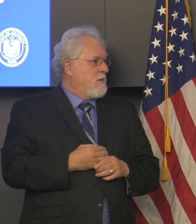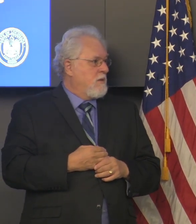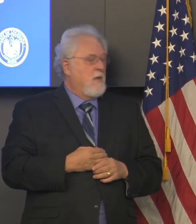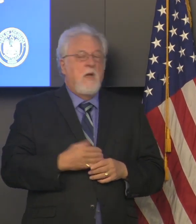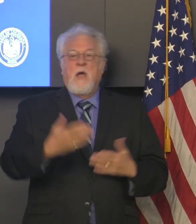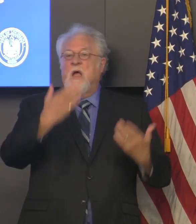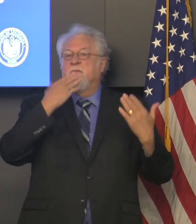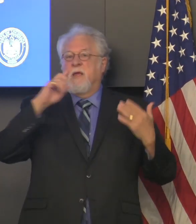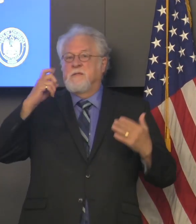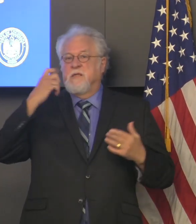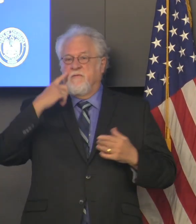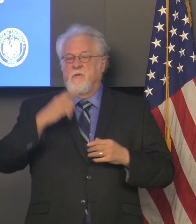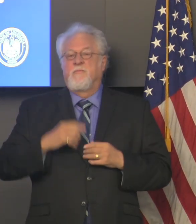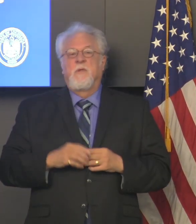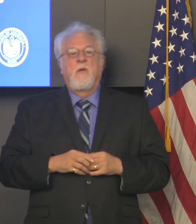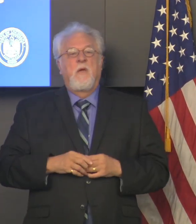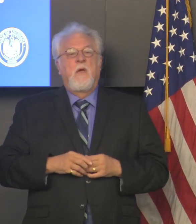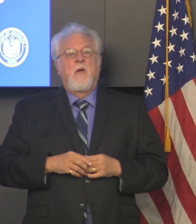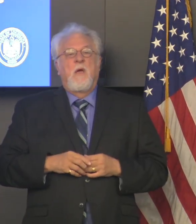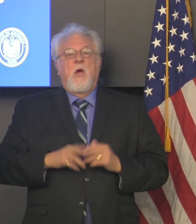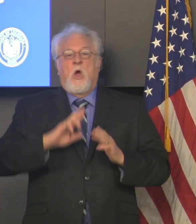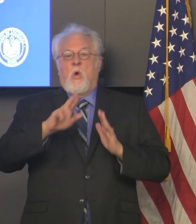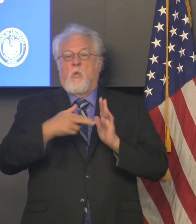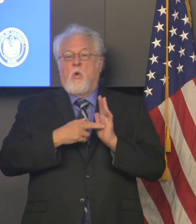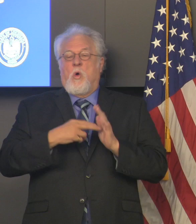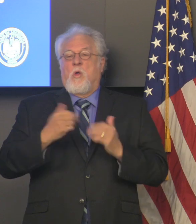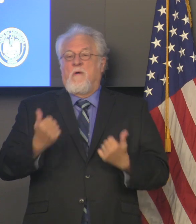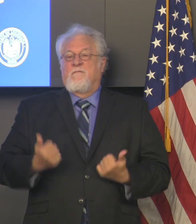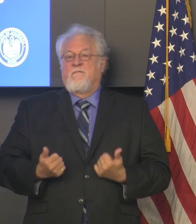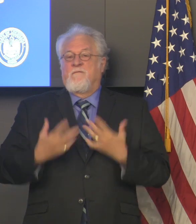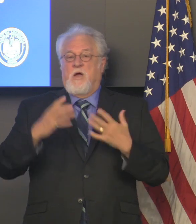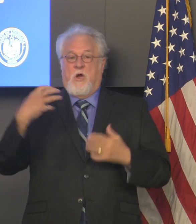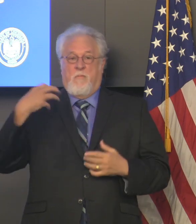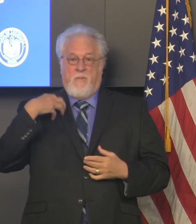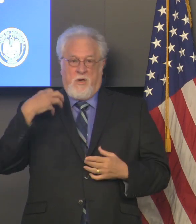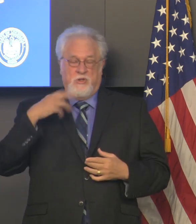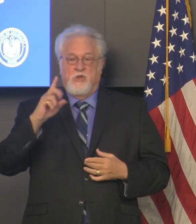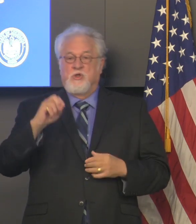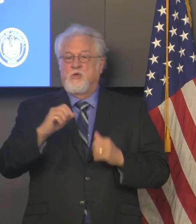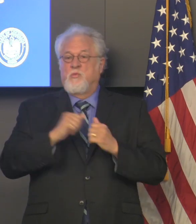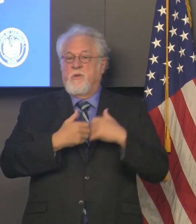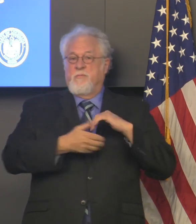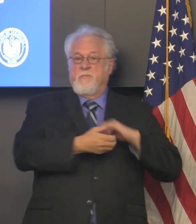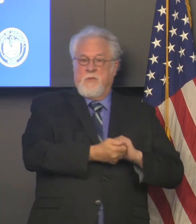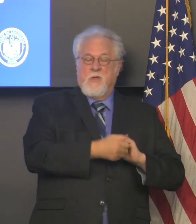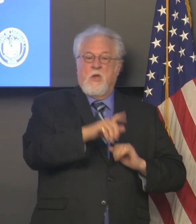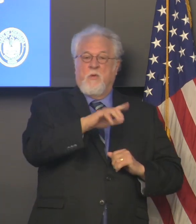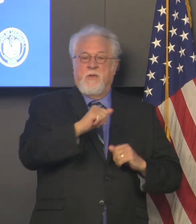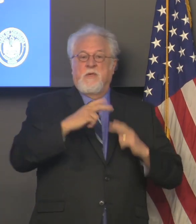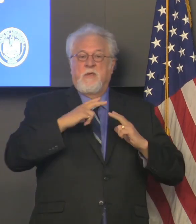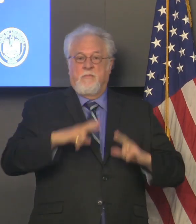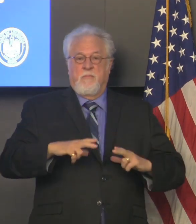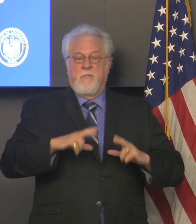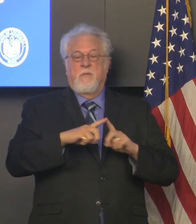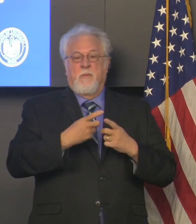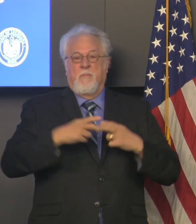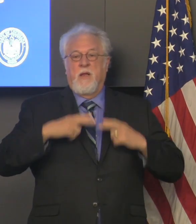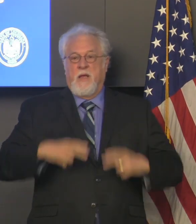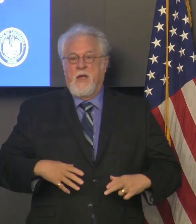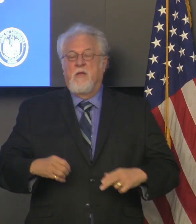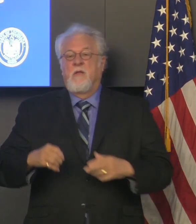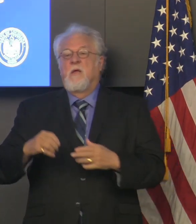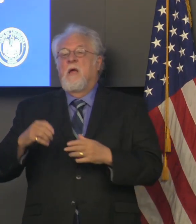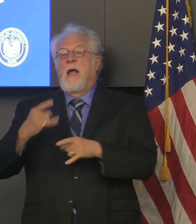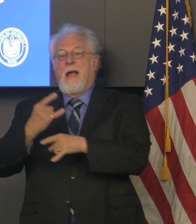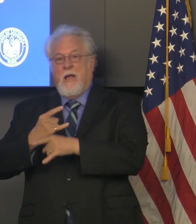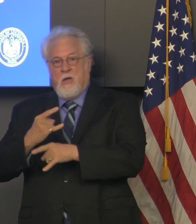Thank you, Governor. The role of what the Fire Marshal has been doing in partnership with the Louisiana Department of Health sanitarians as well as the